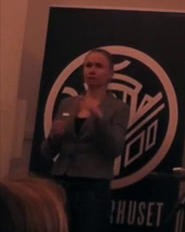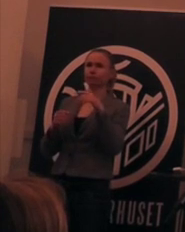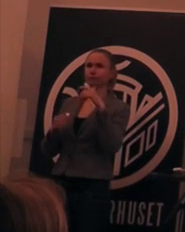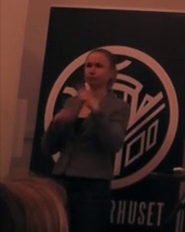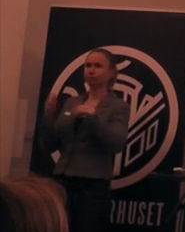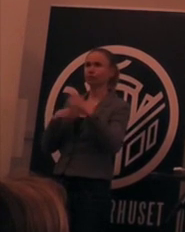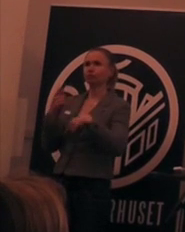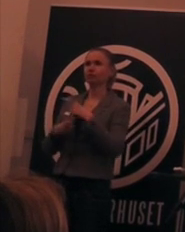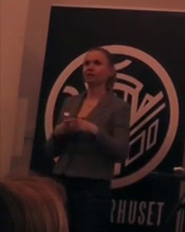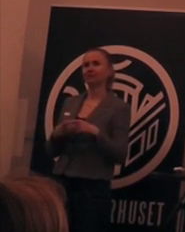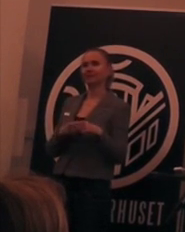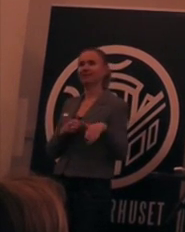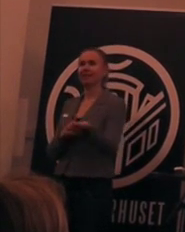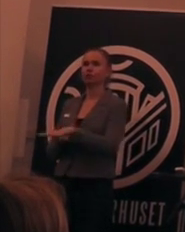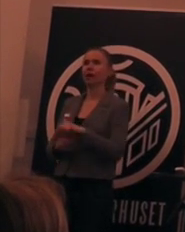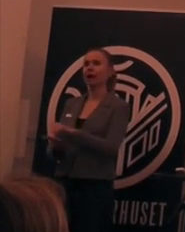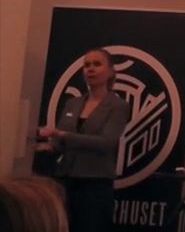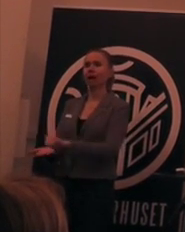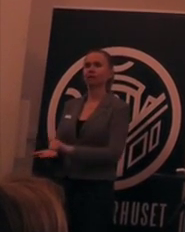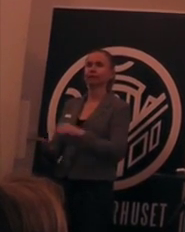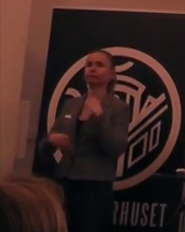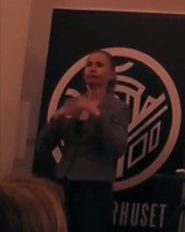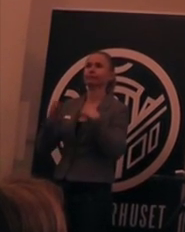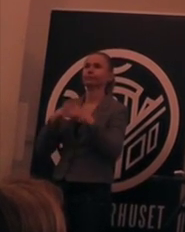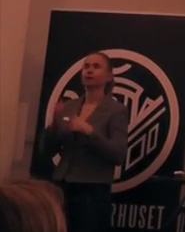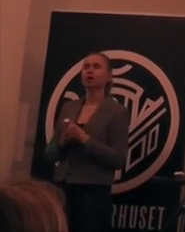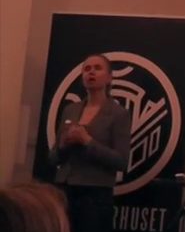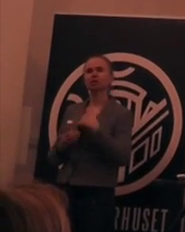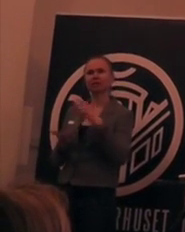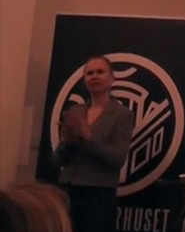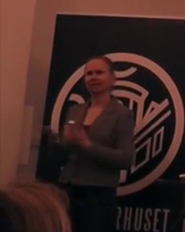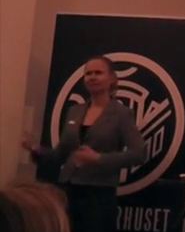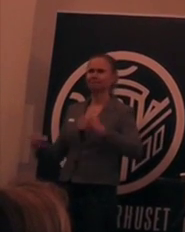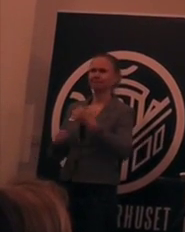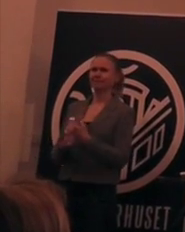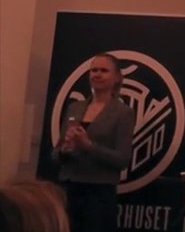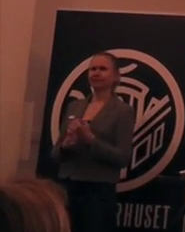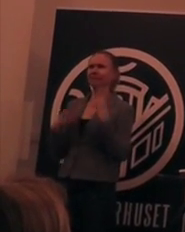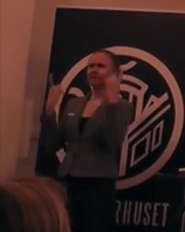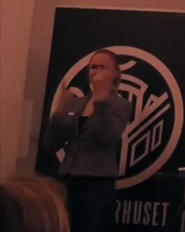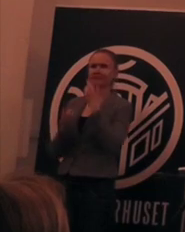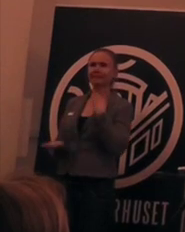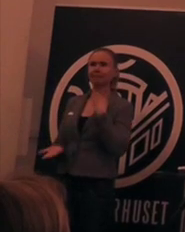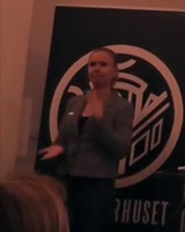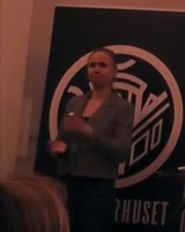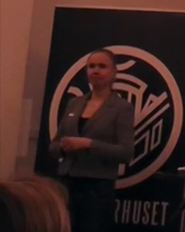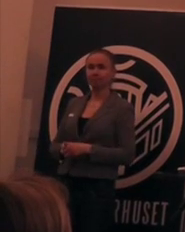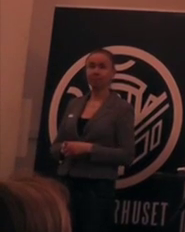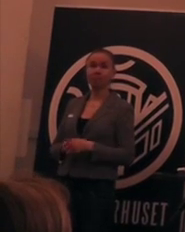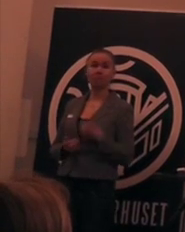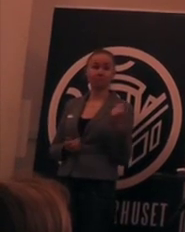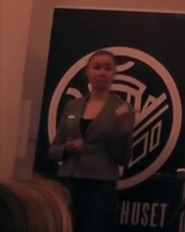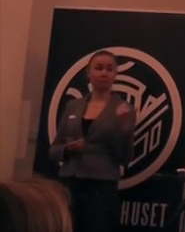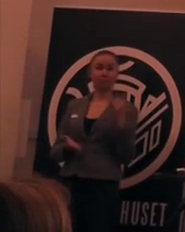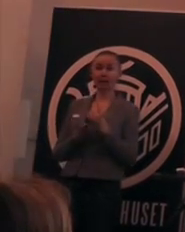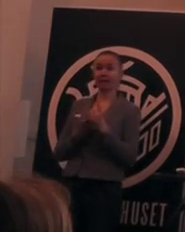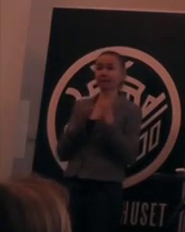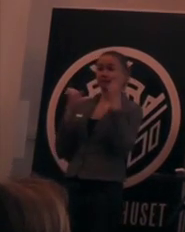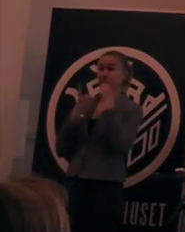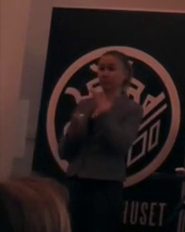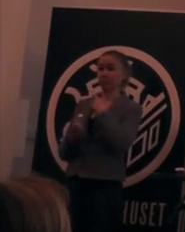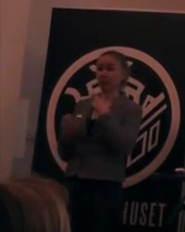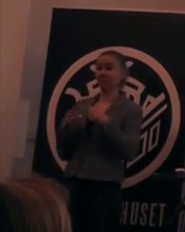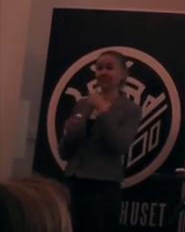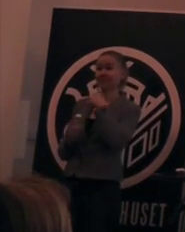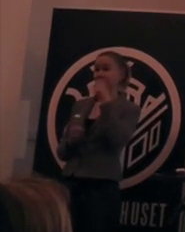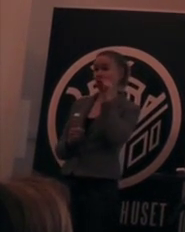the national press. So he became this amazing, courageous voice. You know, this used to be a great story, but last year